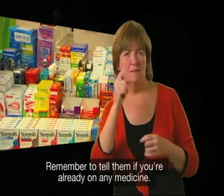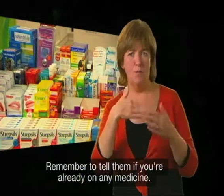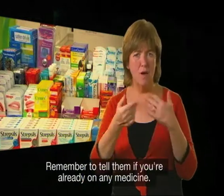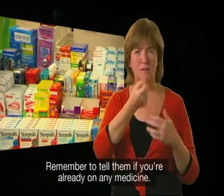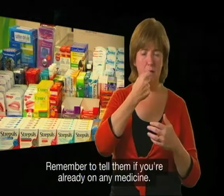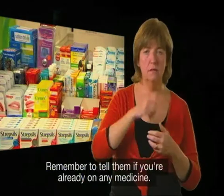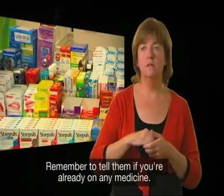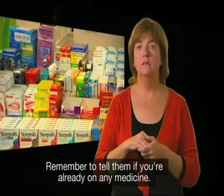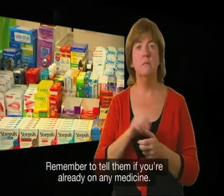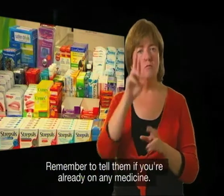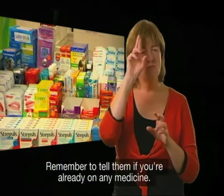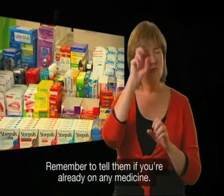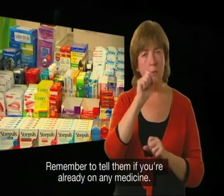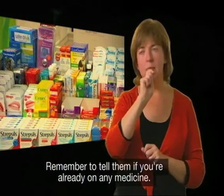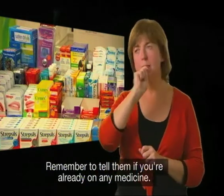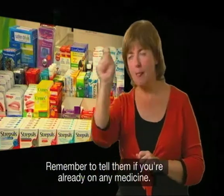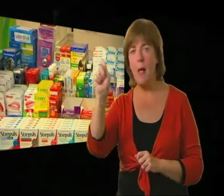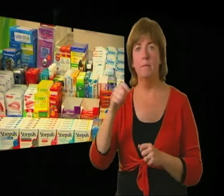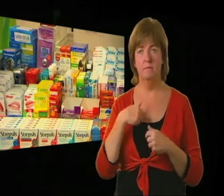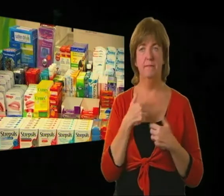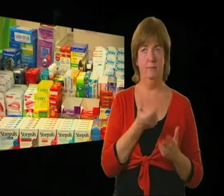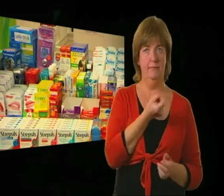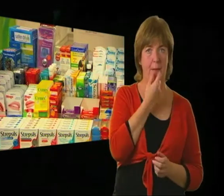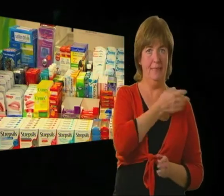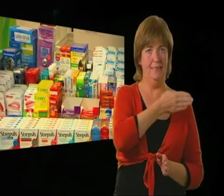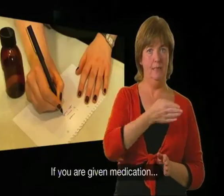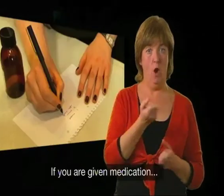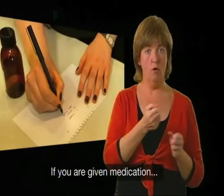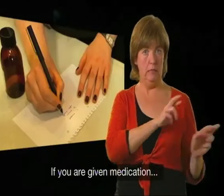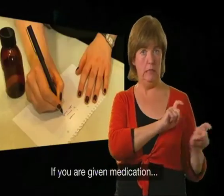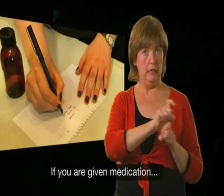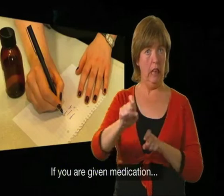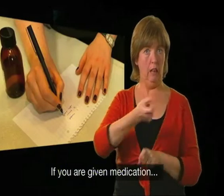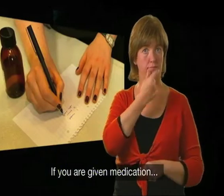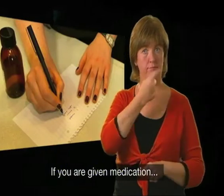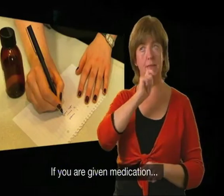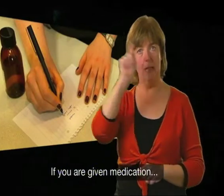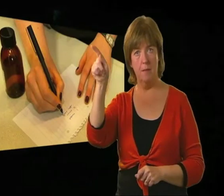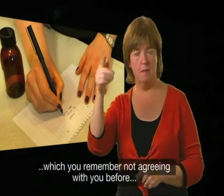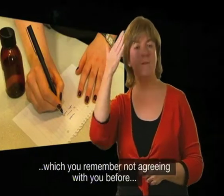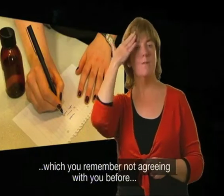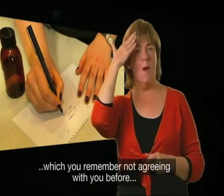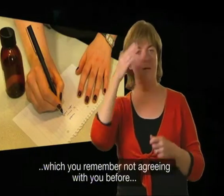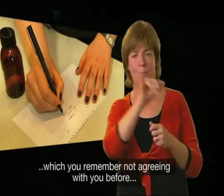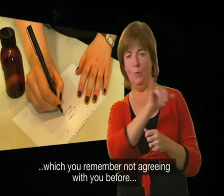Remember to tell them if you're already on any medicine. If you were given medication which you remember not agreeing with you